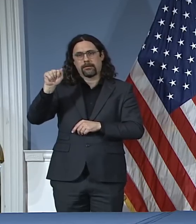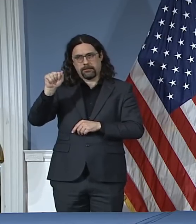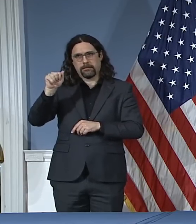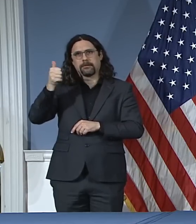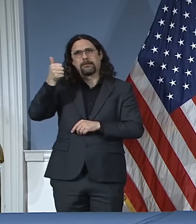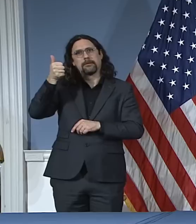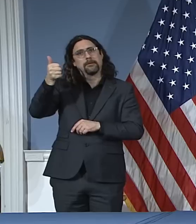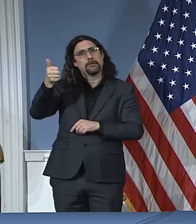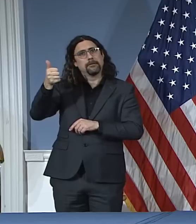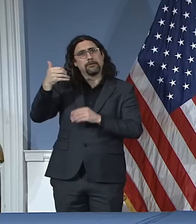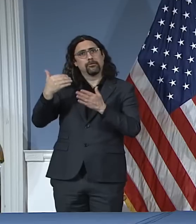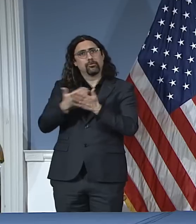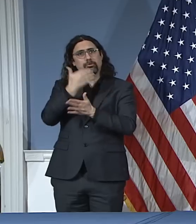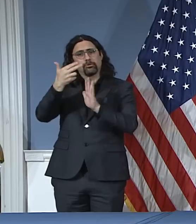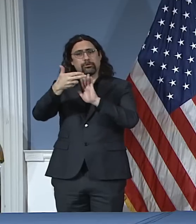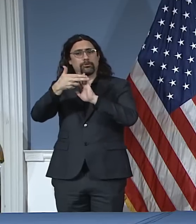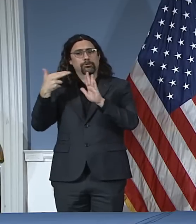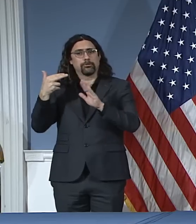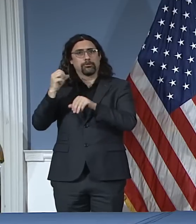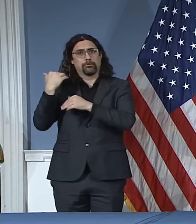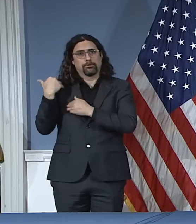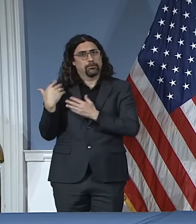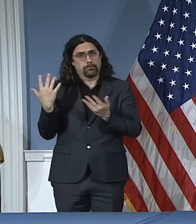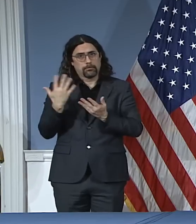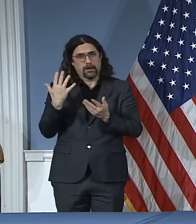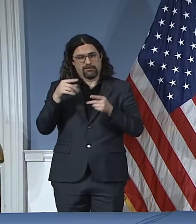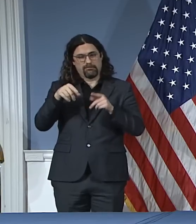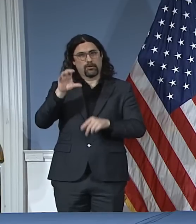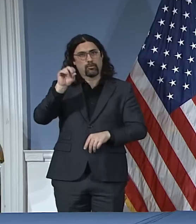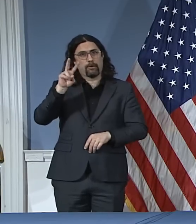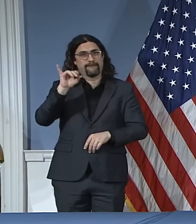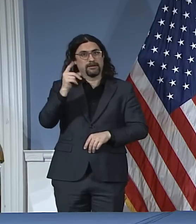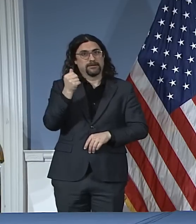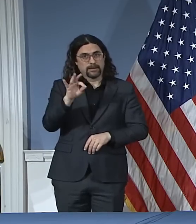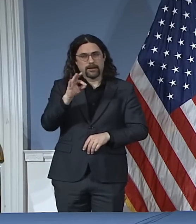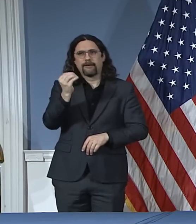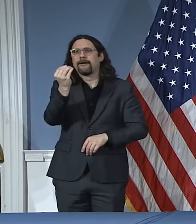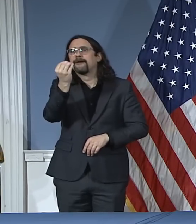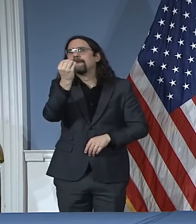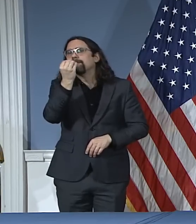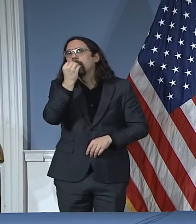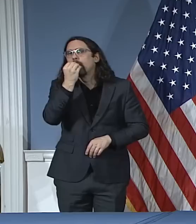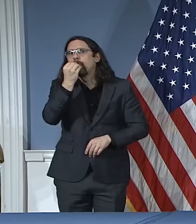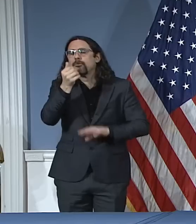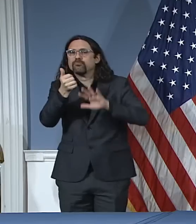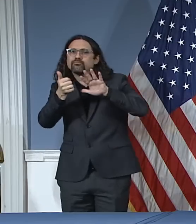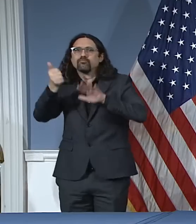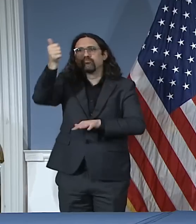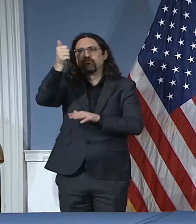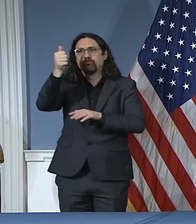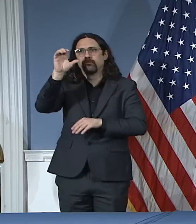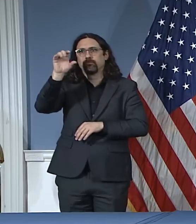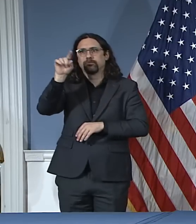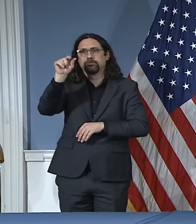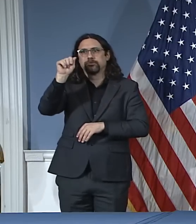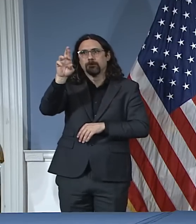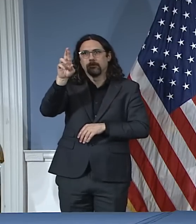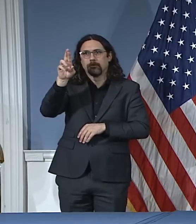what we're dealing with today. We hope to get good news from Washington of some kind of true stimulus